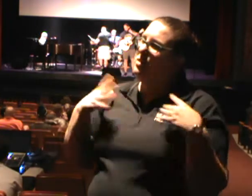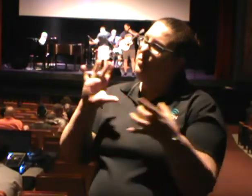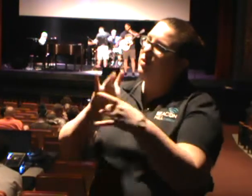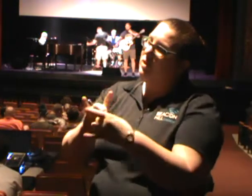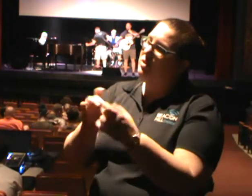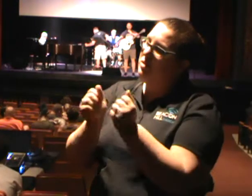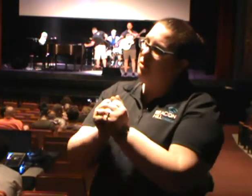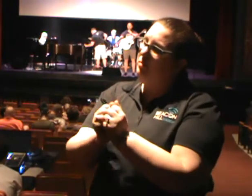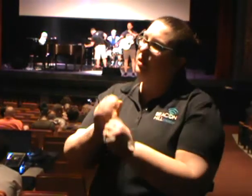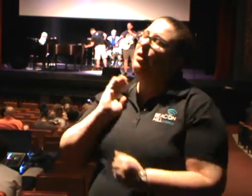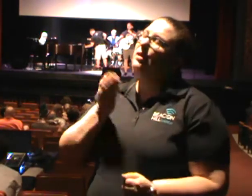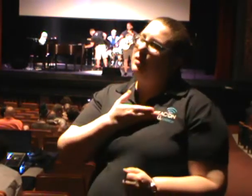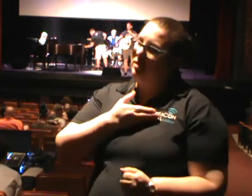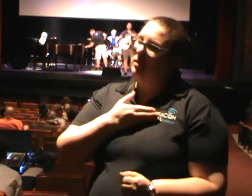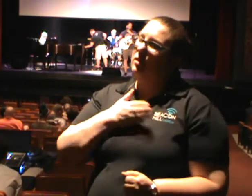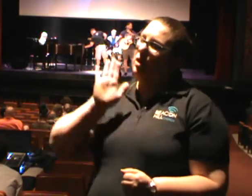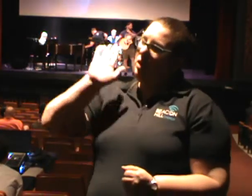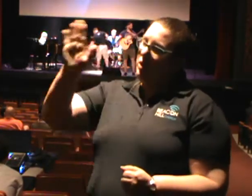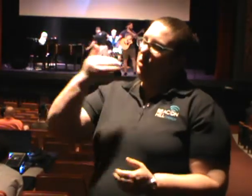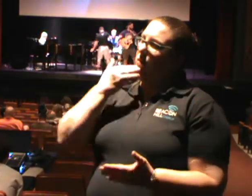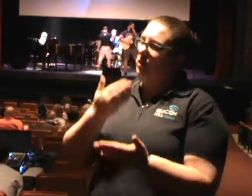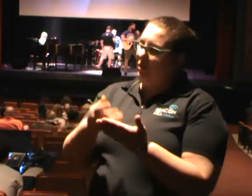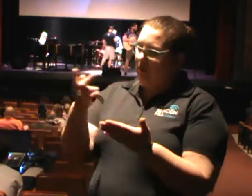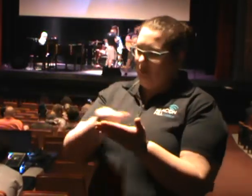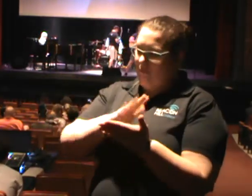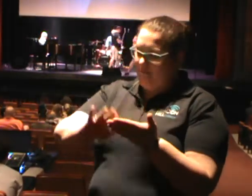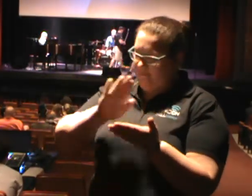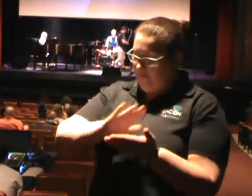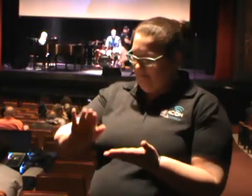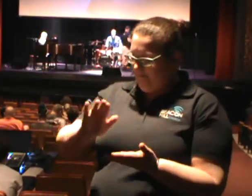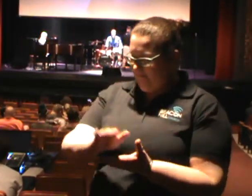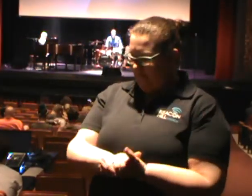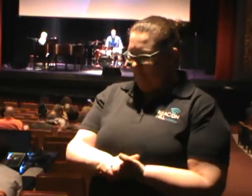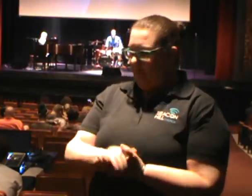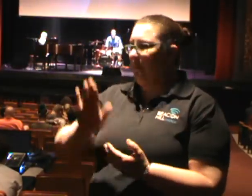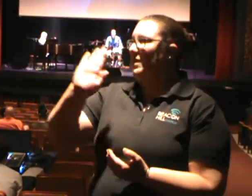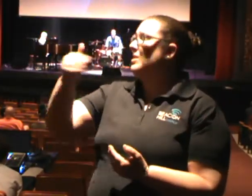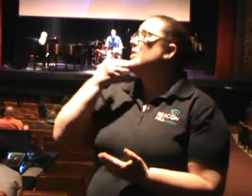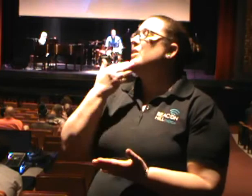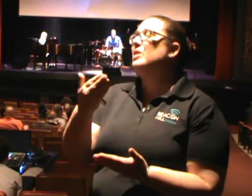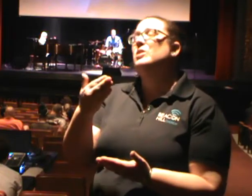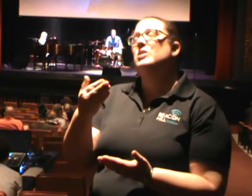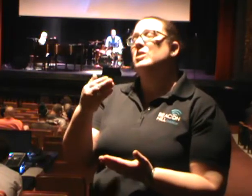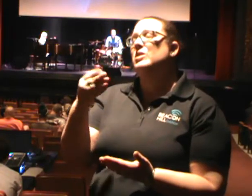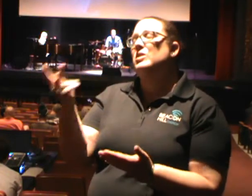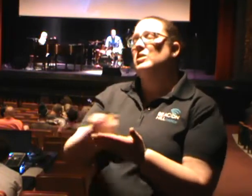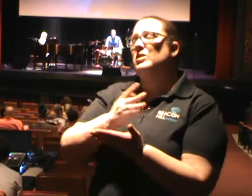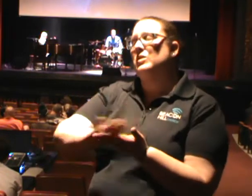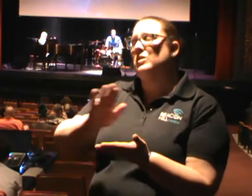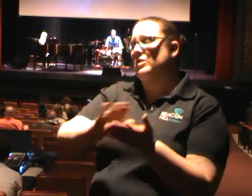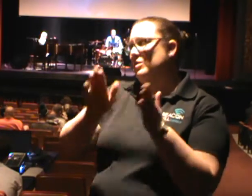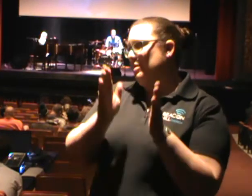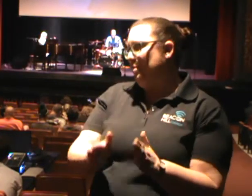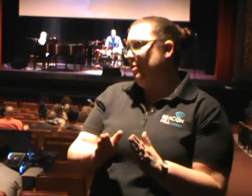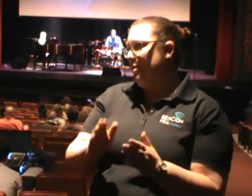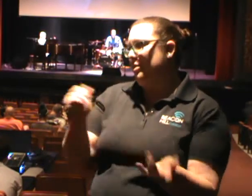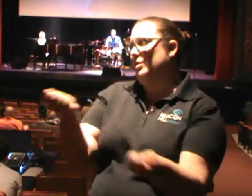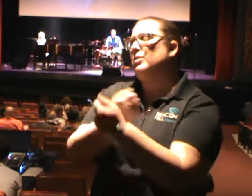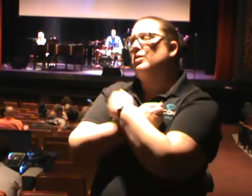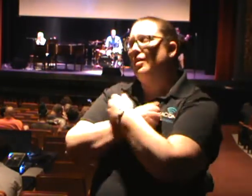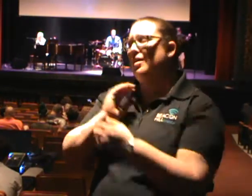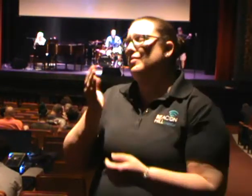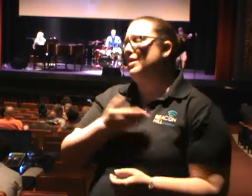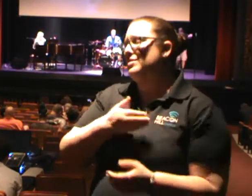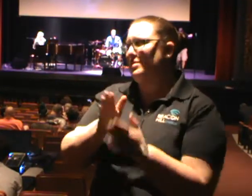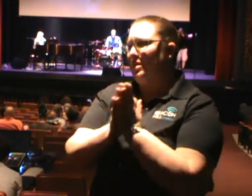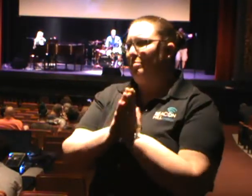us. Lord, you are the good shepherd. You are the good shepherd. You love us. Lord, I pray this morning